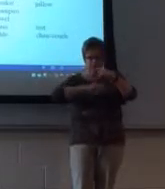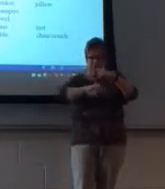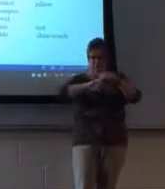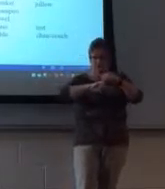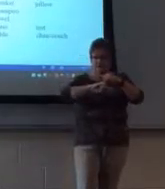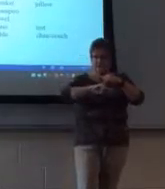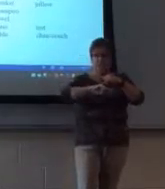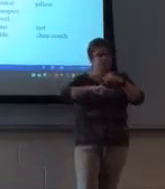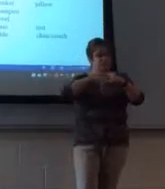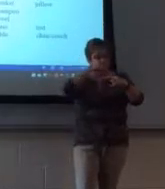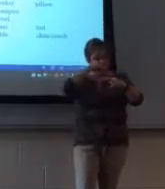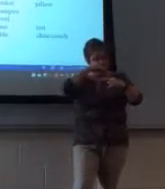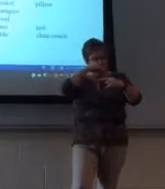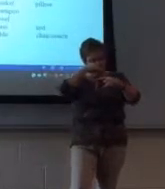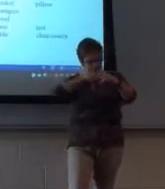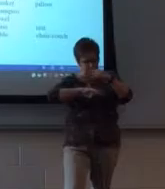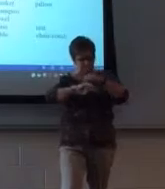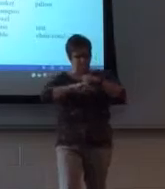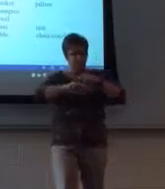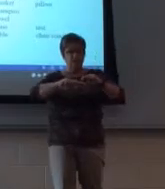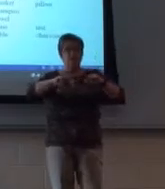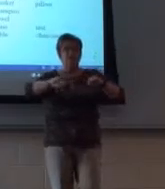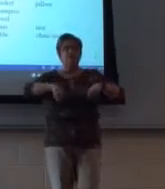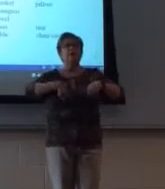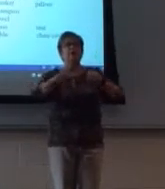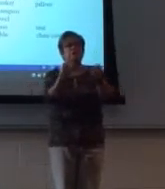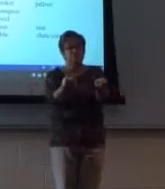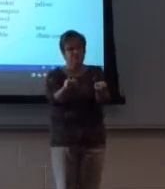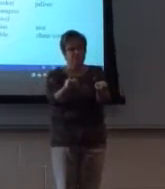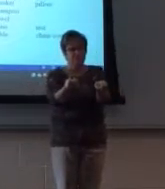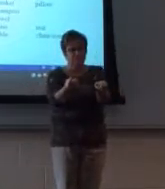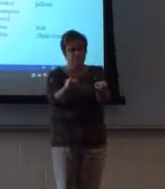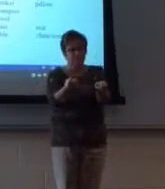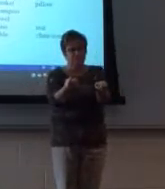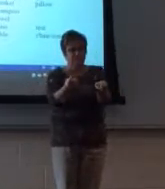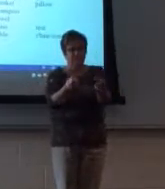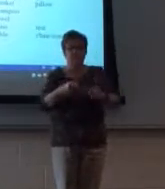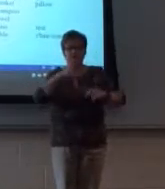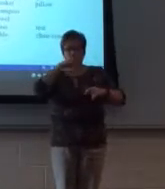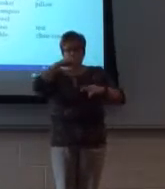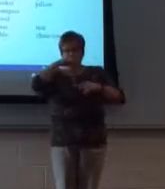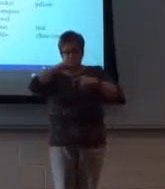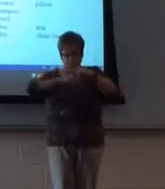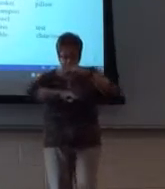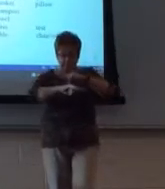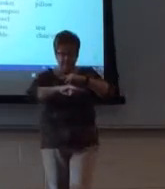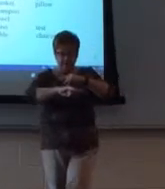trick. You don't have to sign the word or, but trick or treat, with T's. Trick,